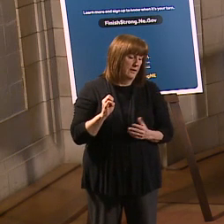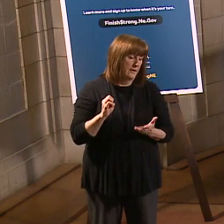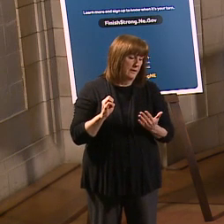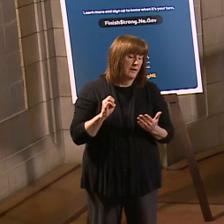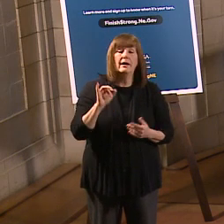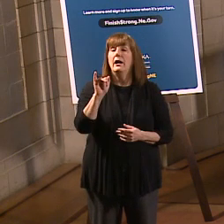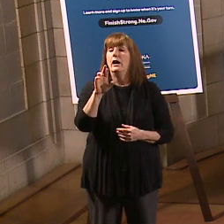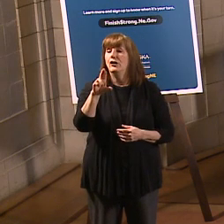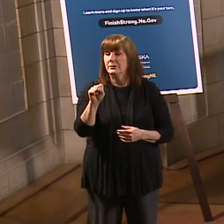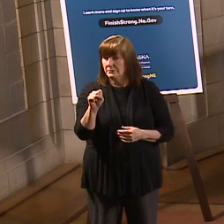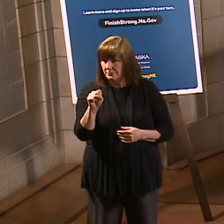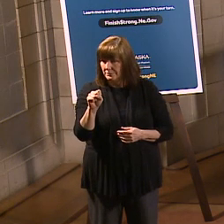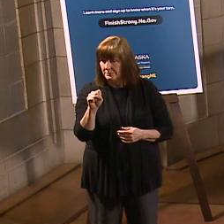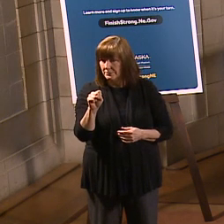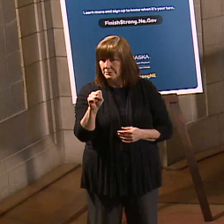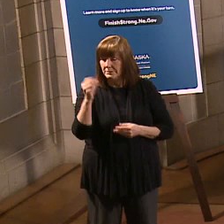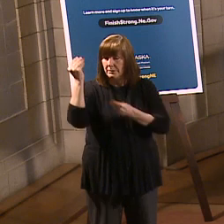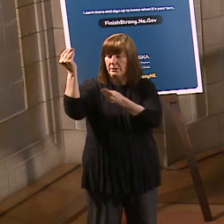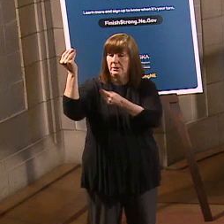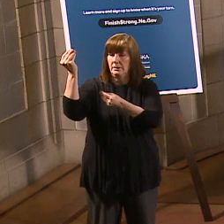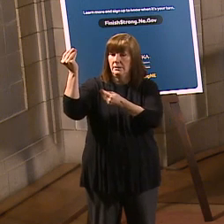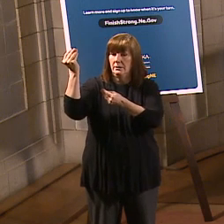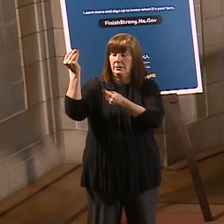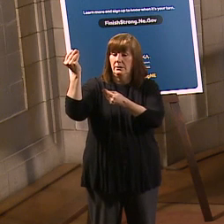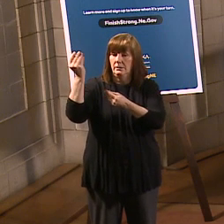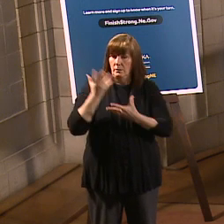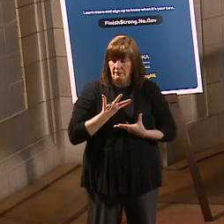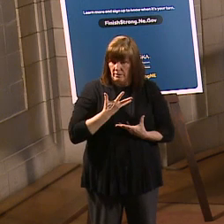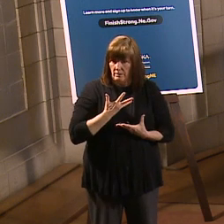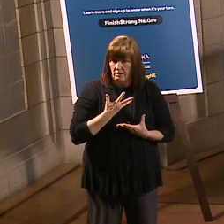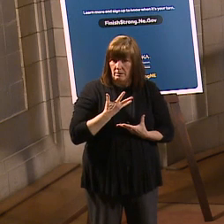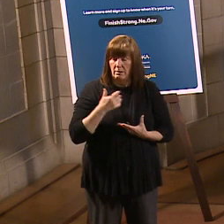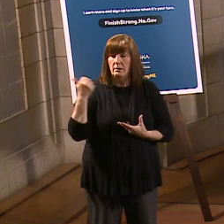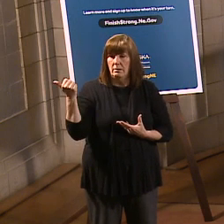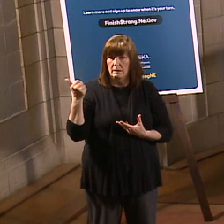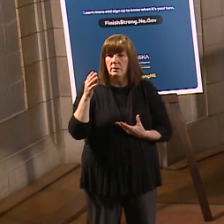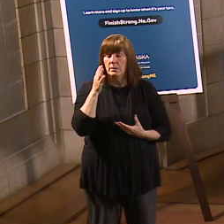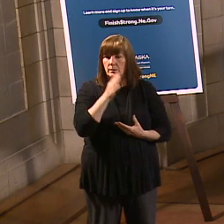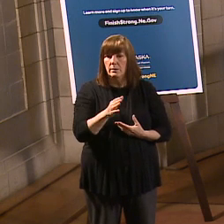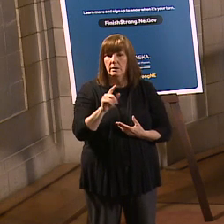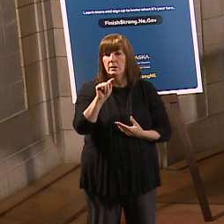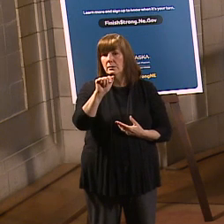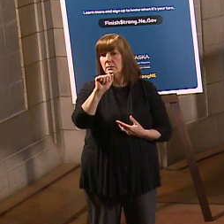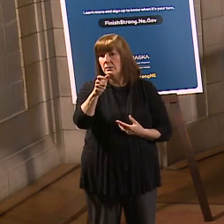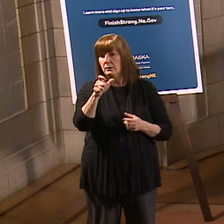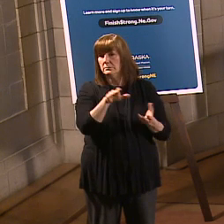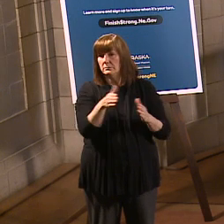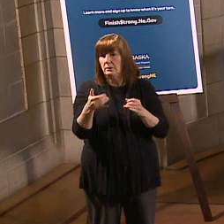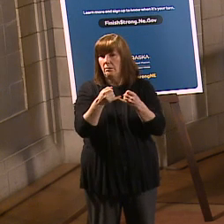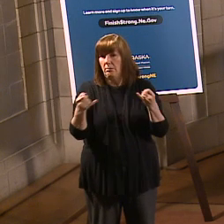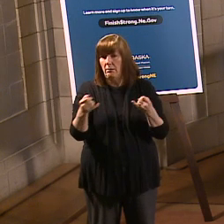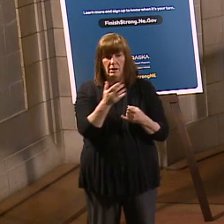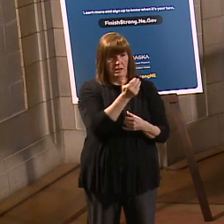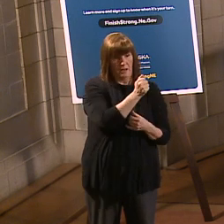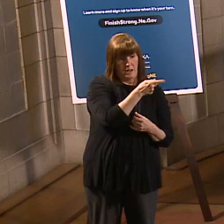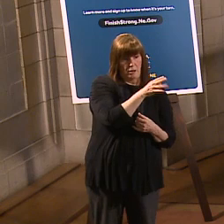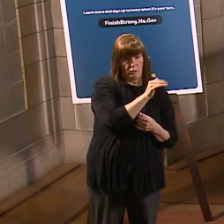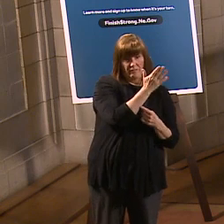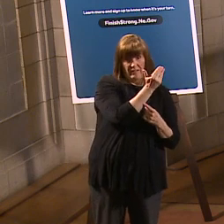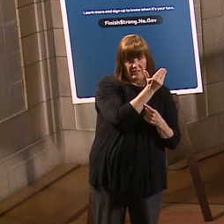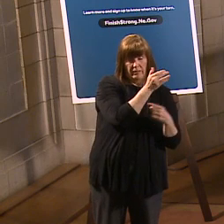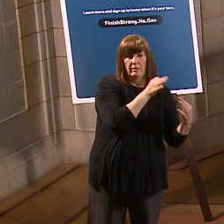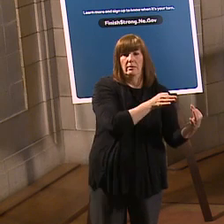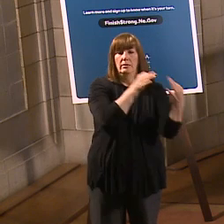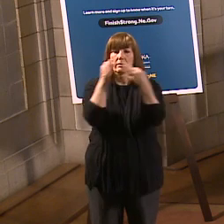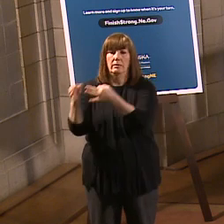The IRS has notified us that they are moving the tax deadline from April 15th to